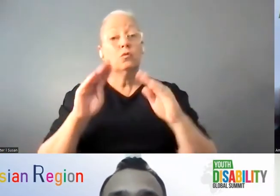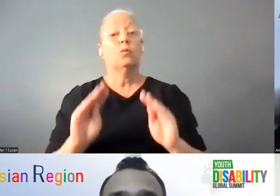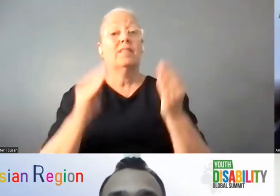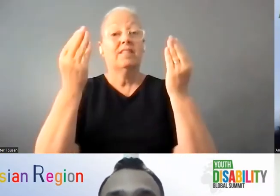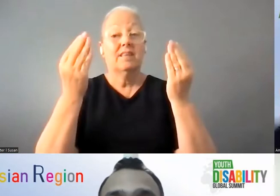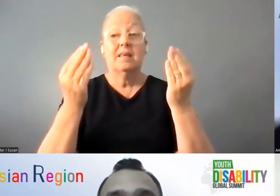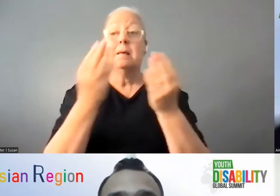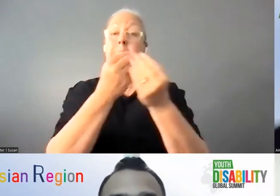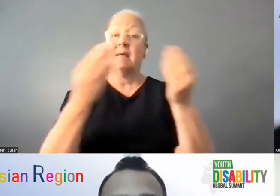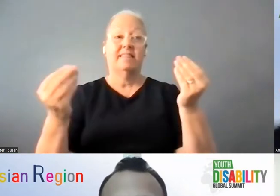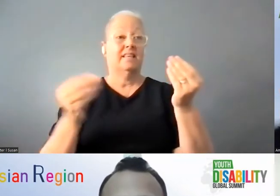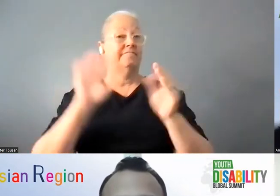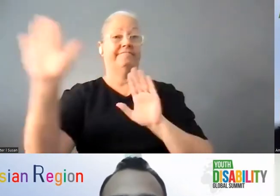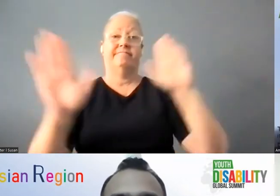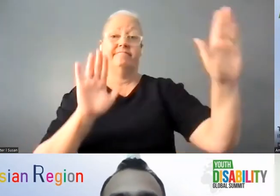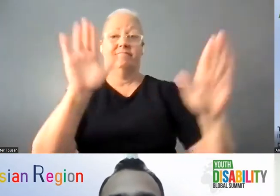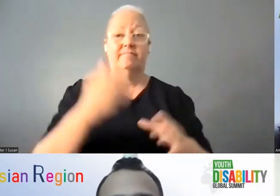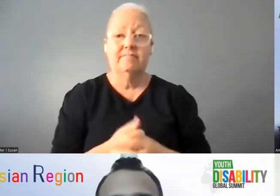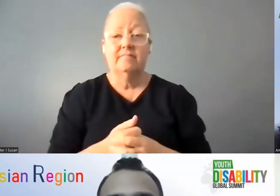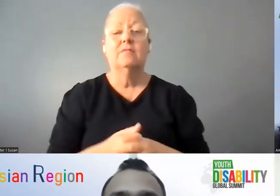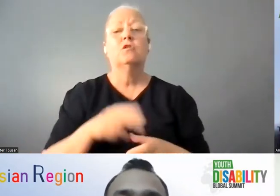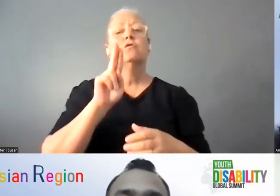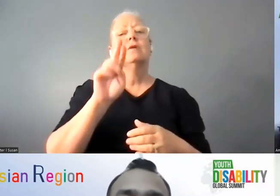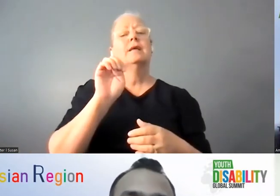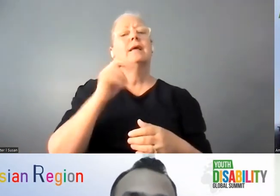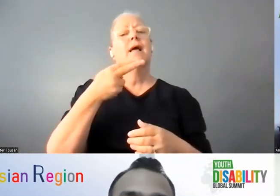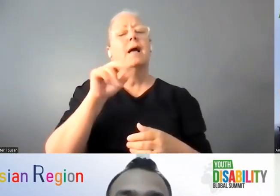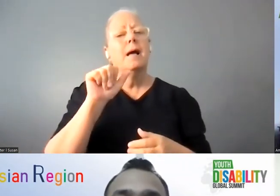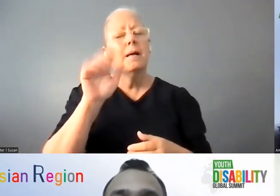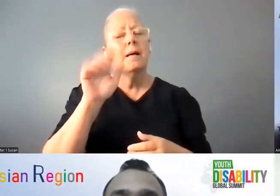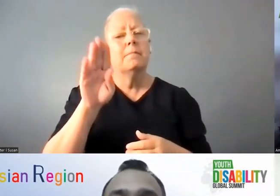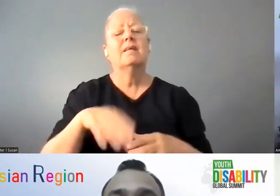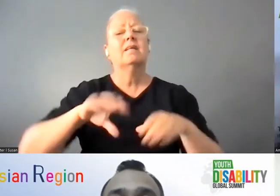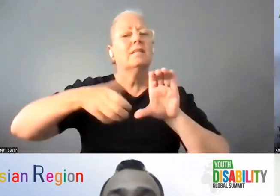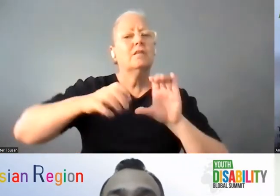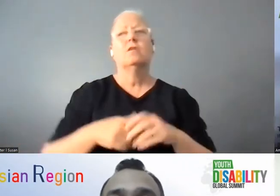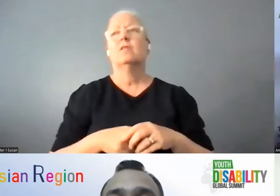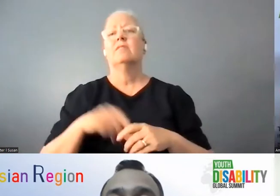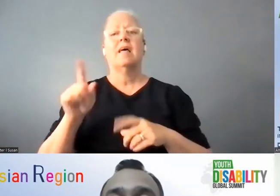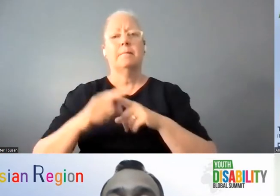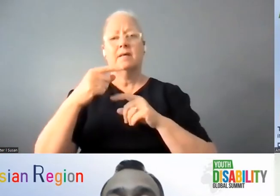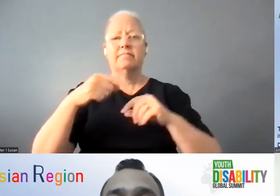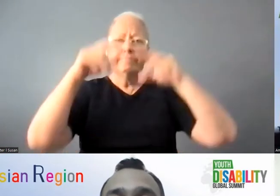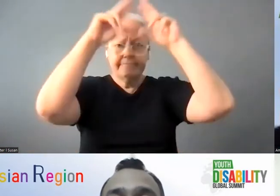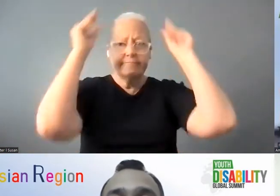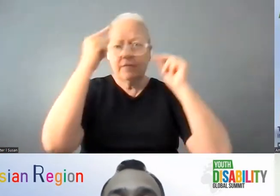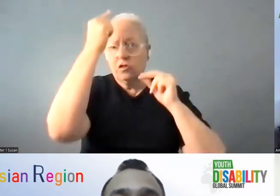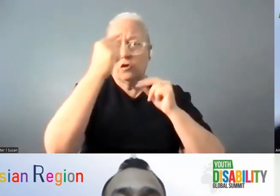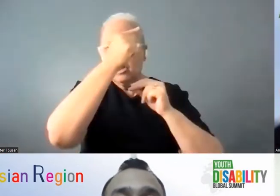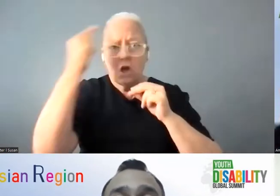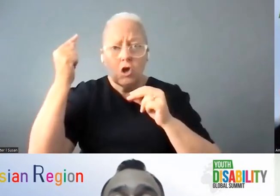mental asylums, rehabilitation centers, clinics, nursing homes, and a variety of care